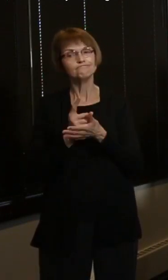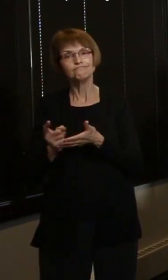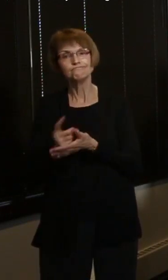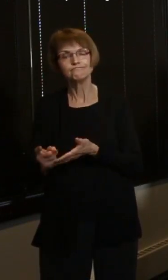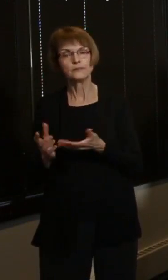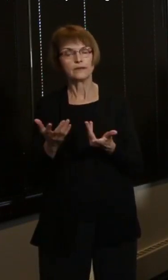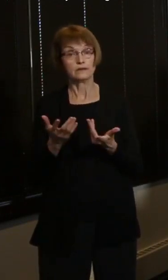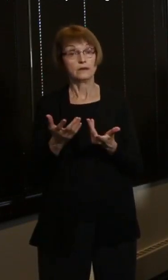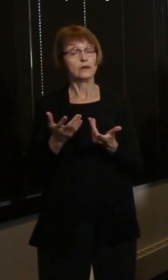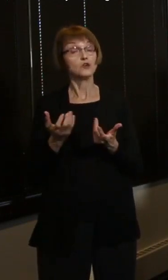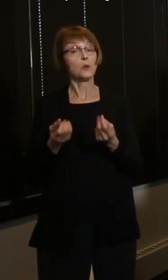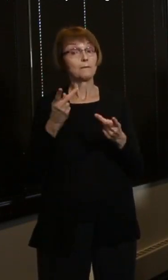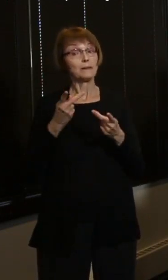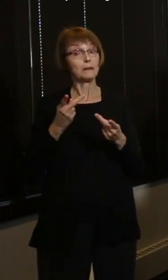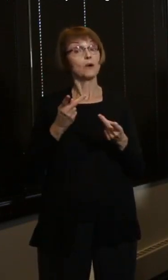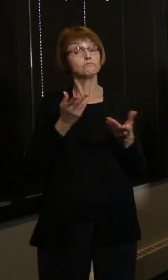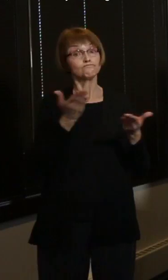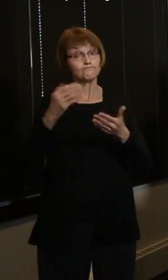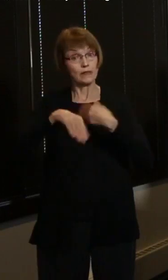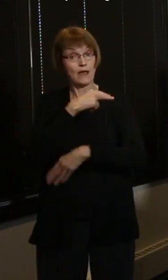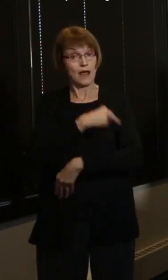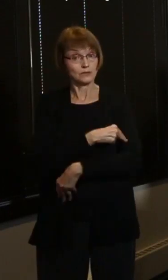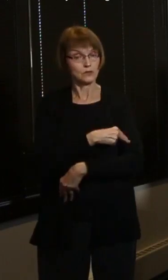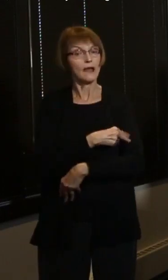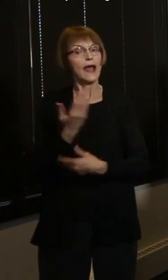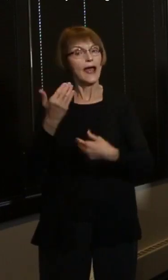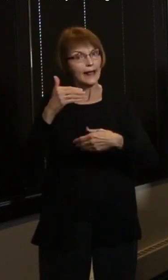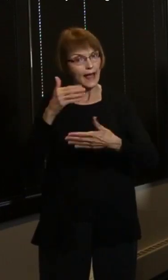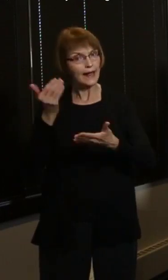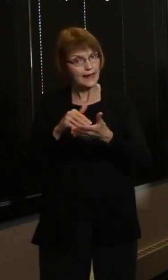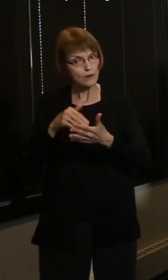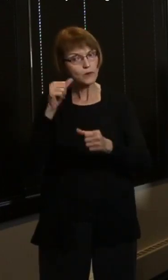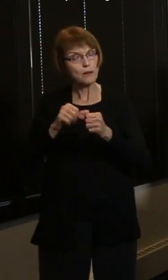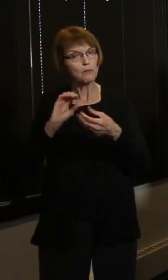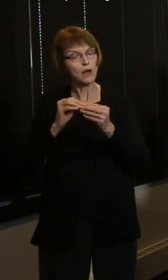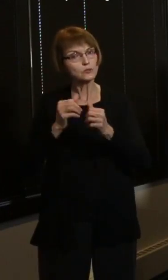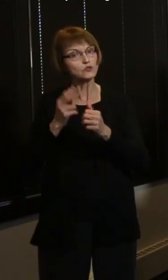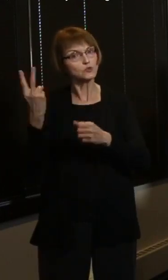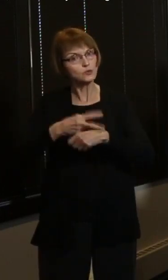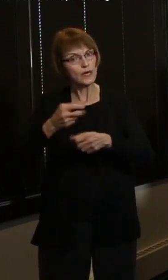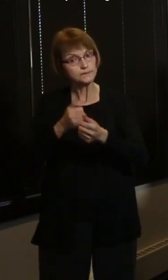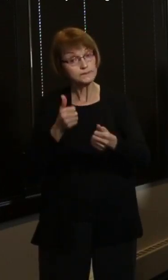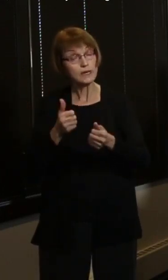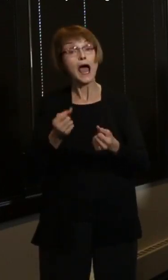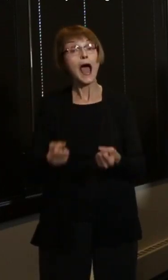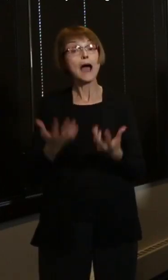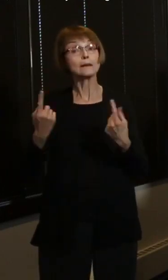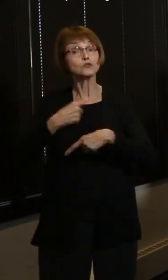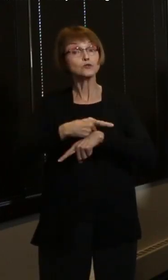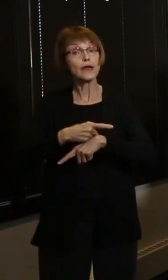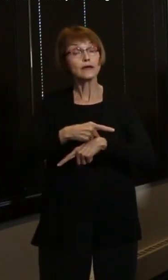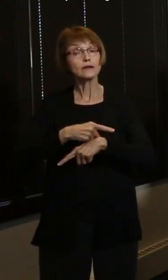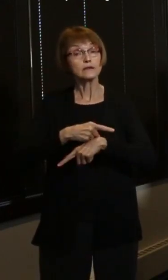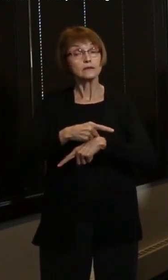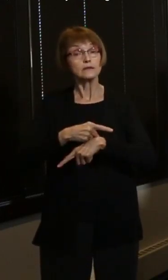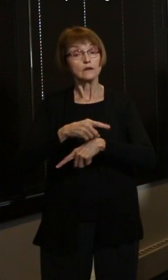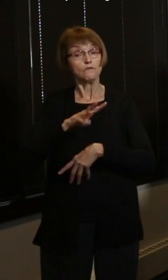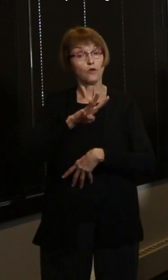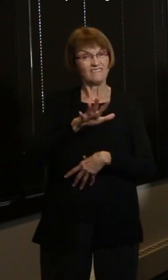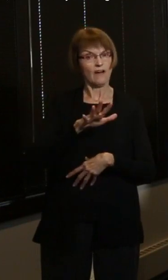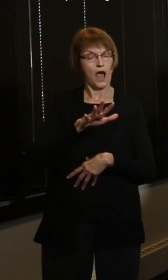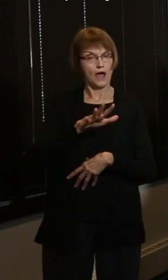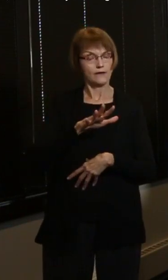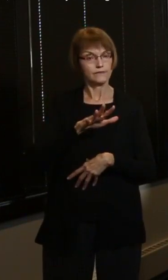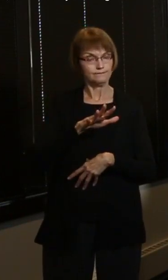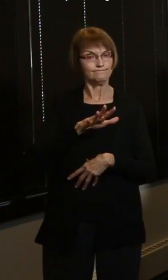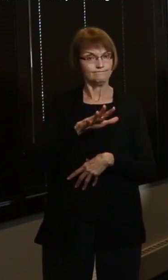So this is our admissions data, and again, it's lagged for 2 days. The admission number we're reporting today is 45, with our 7-day